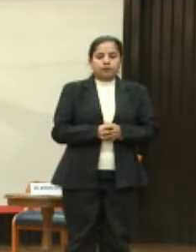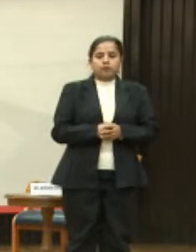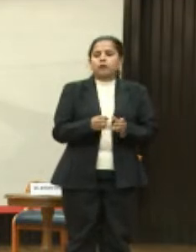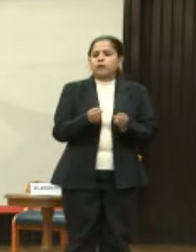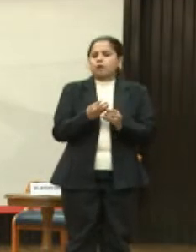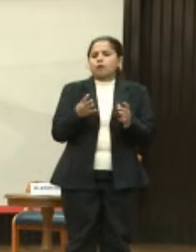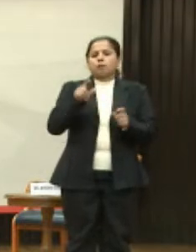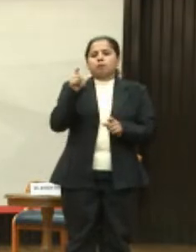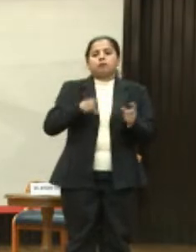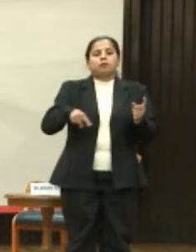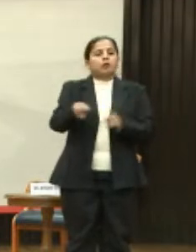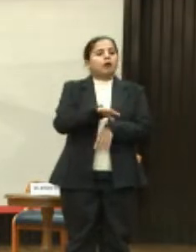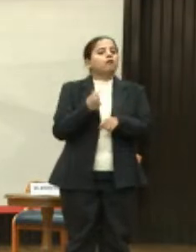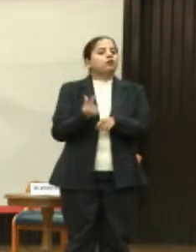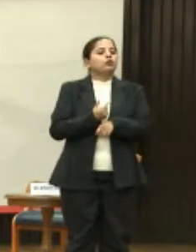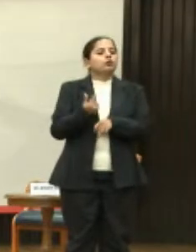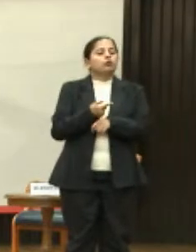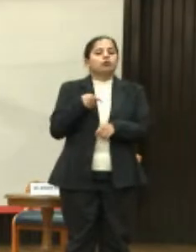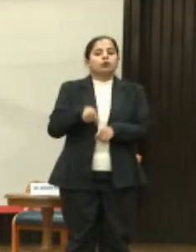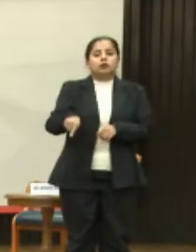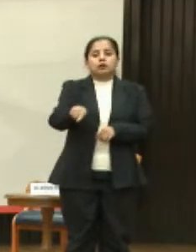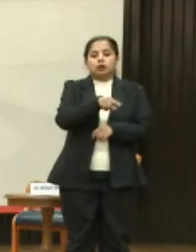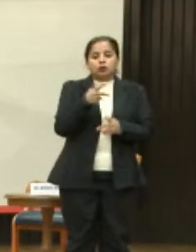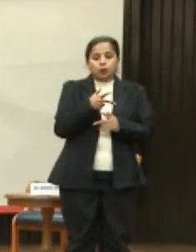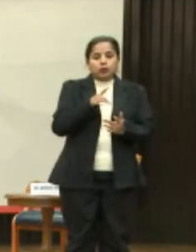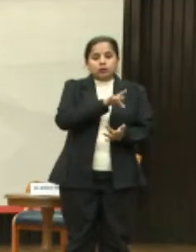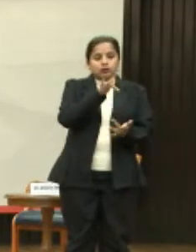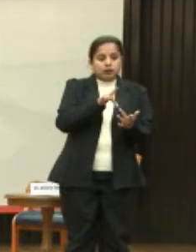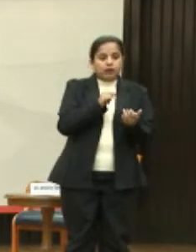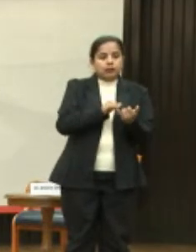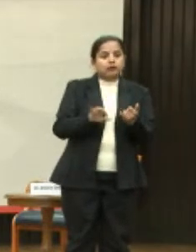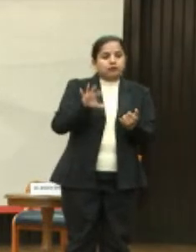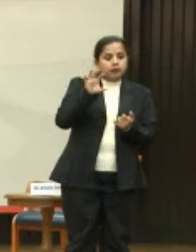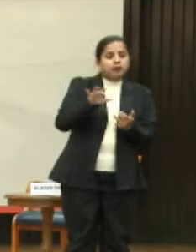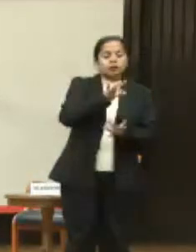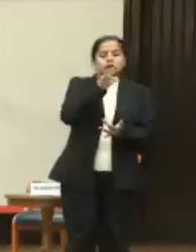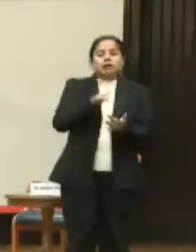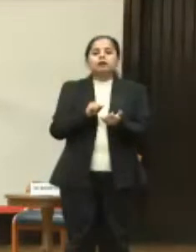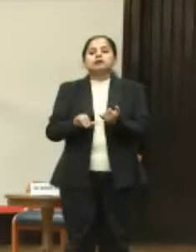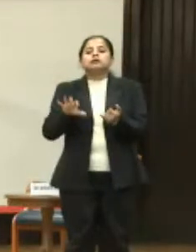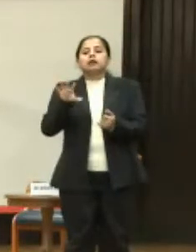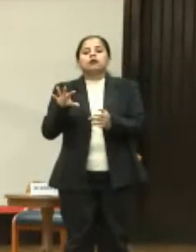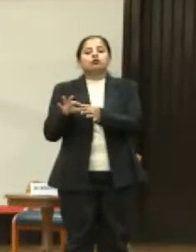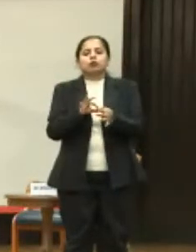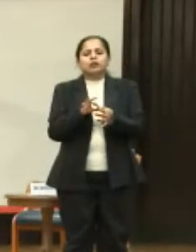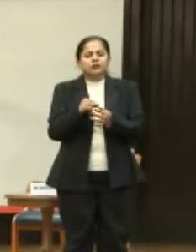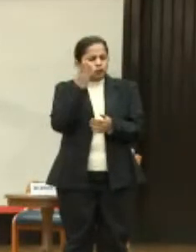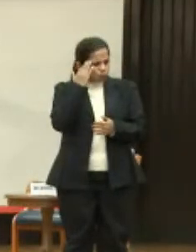several people here use the word center state and center state relations. Why?